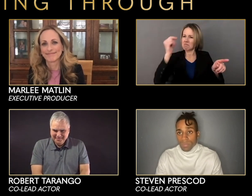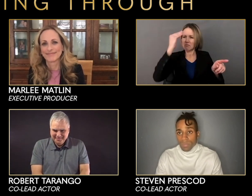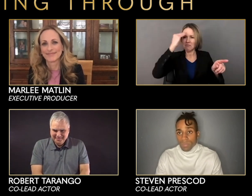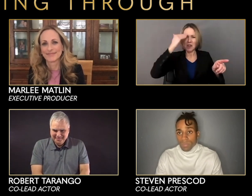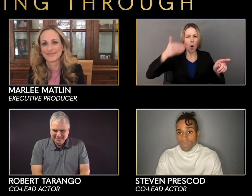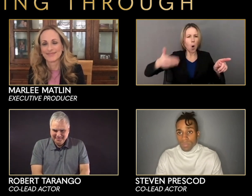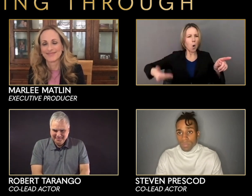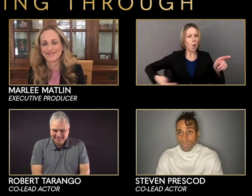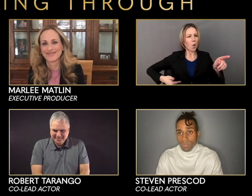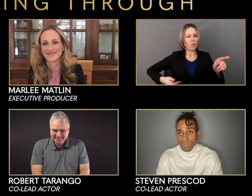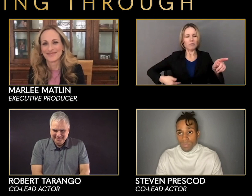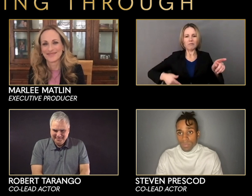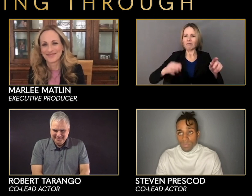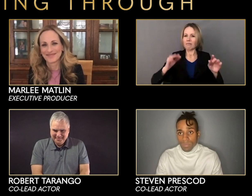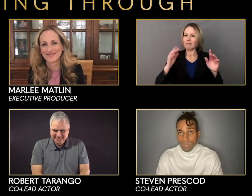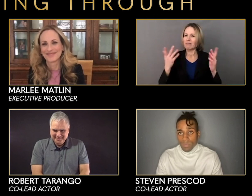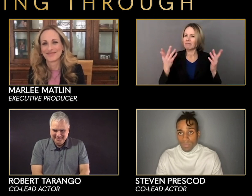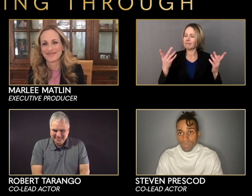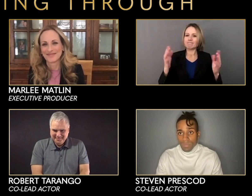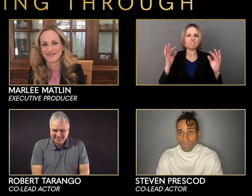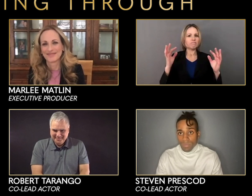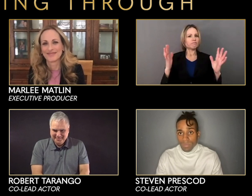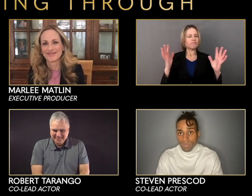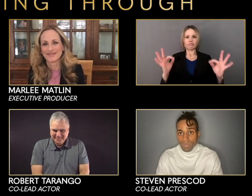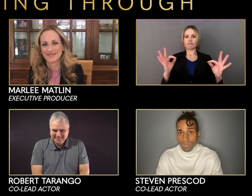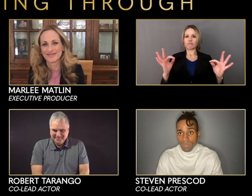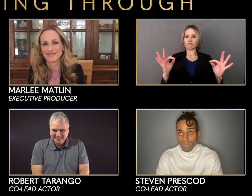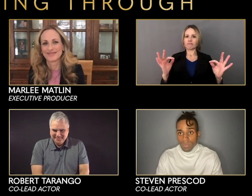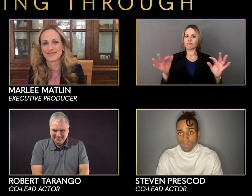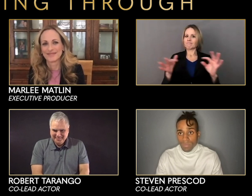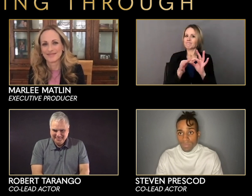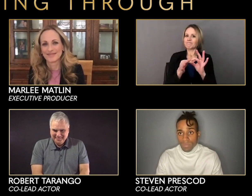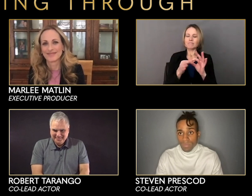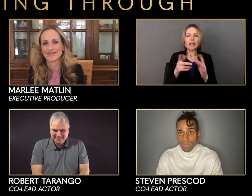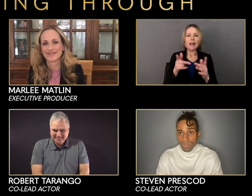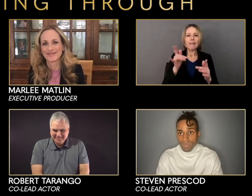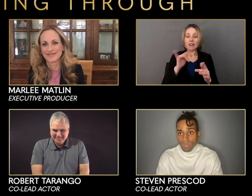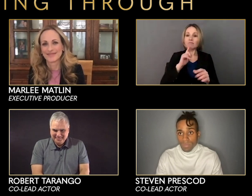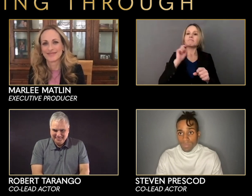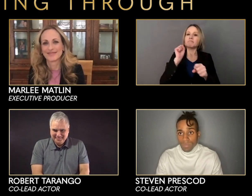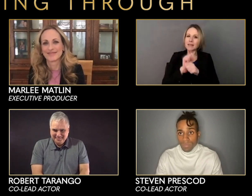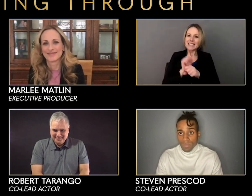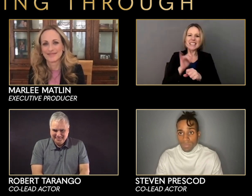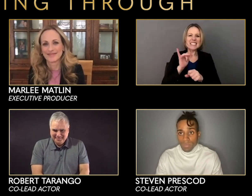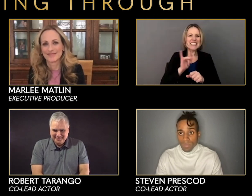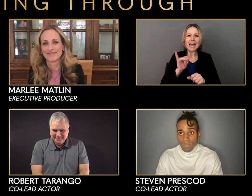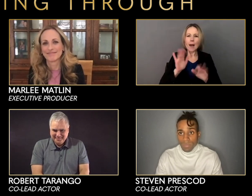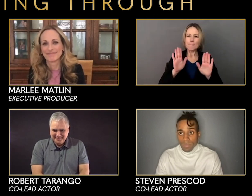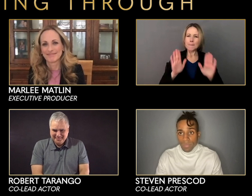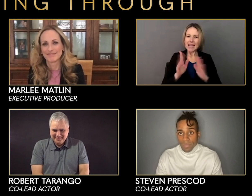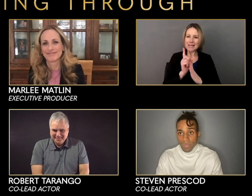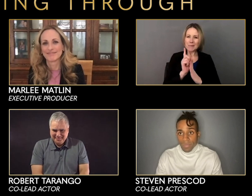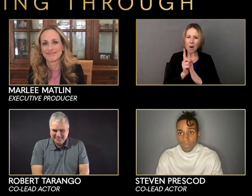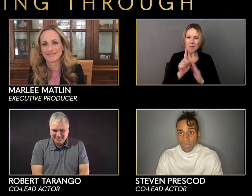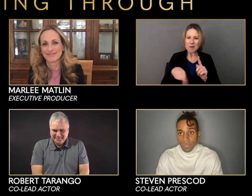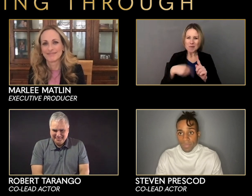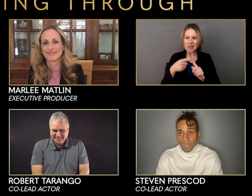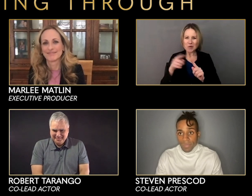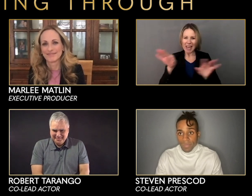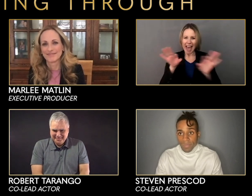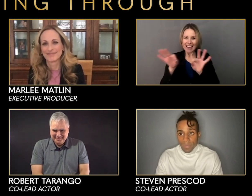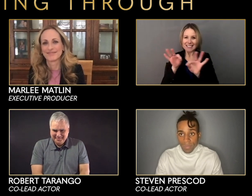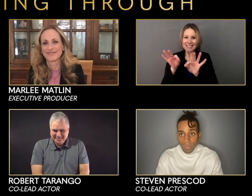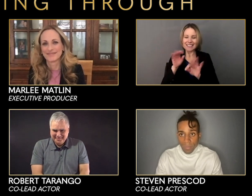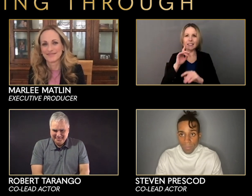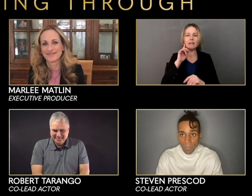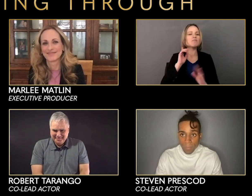that as literally as I can. It's those like kind of amazing moments you have when you're casting something, when you just absolutely know the second they